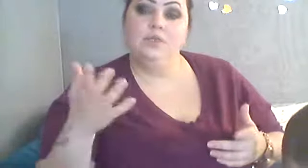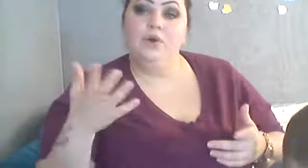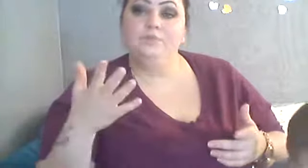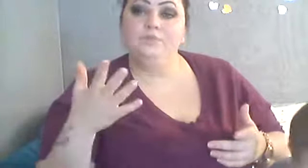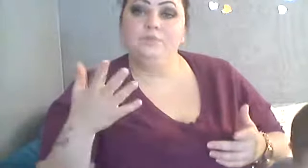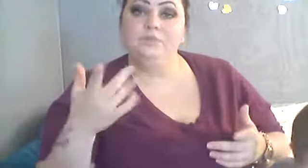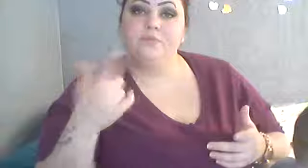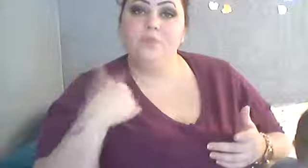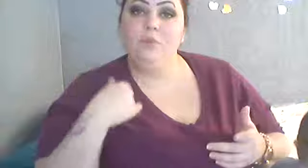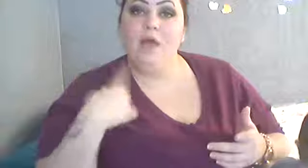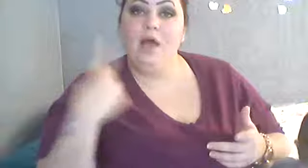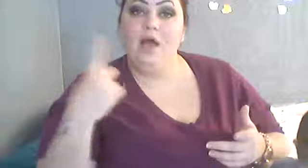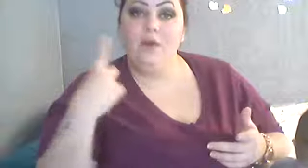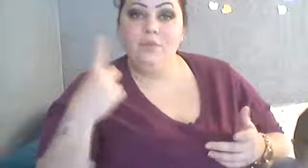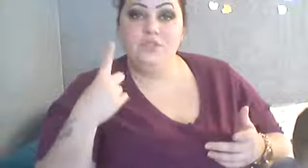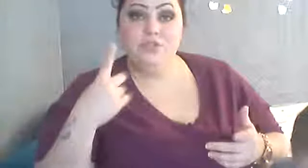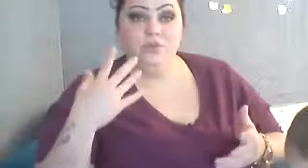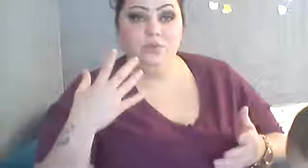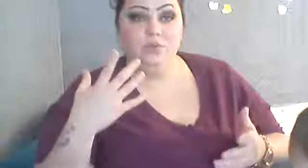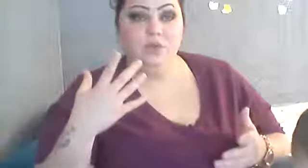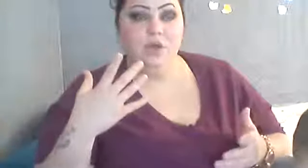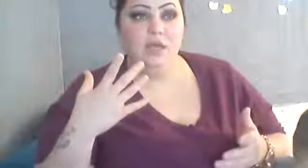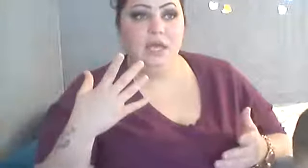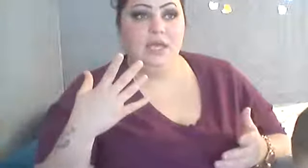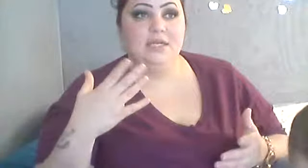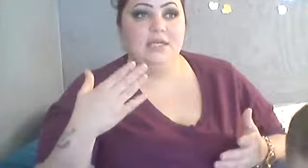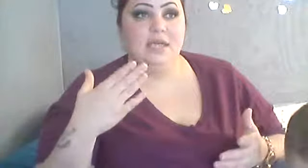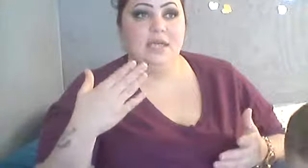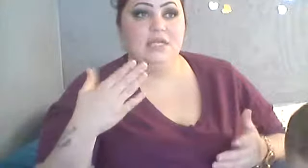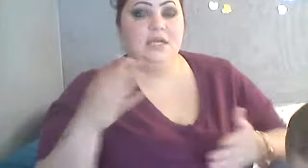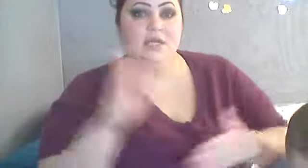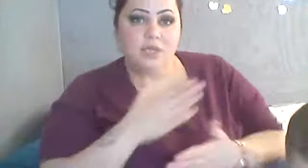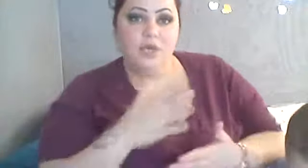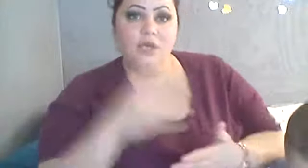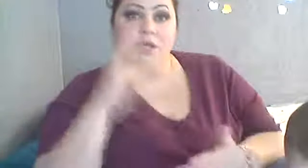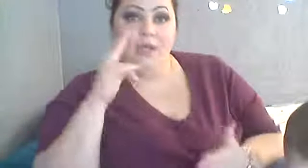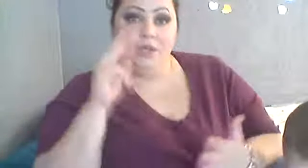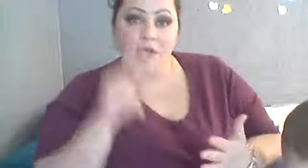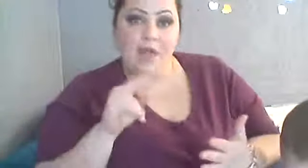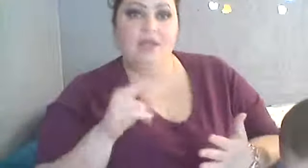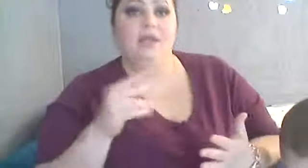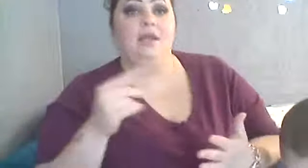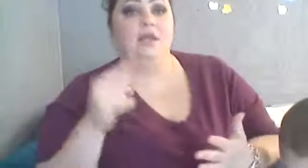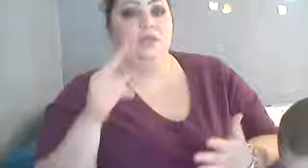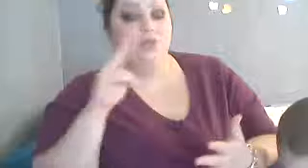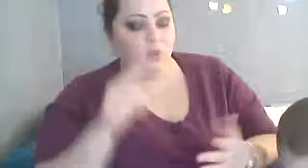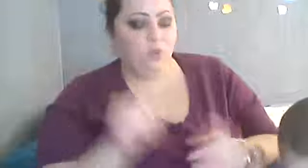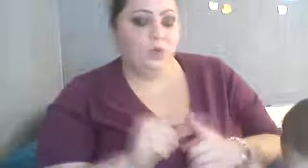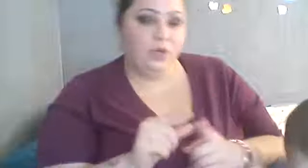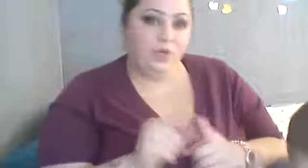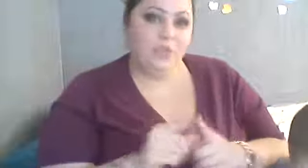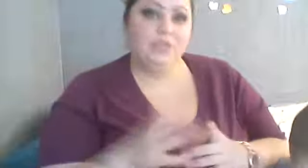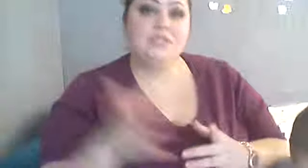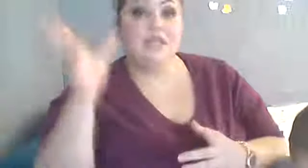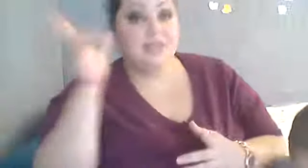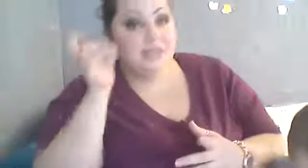So what I always do is I take a song and I look at it and I look at the words and I listen